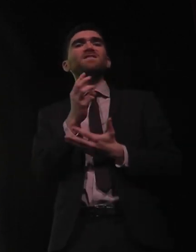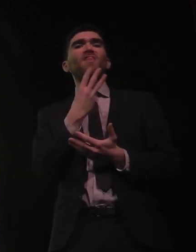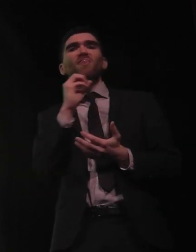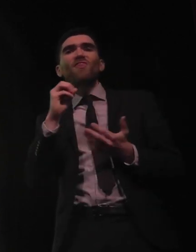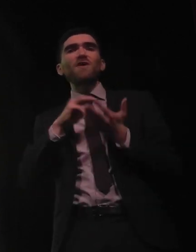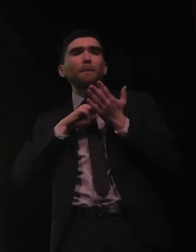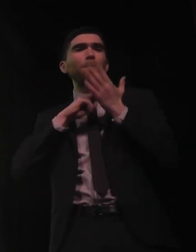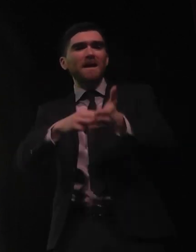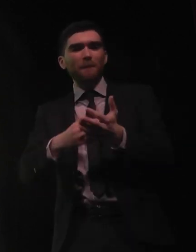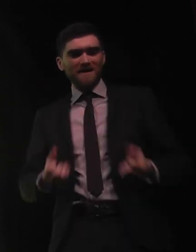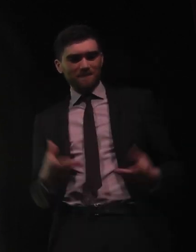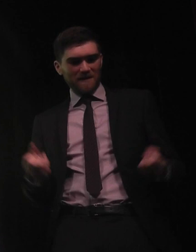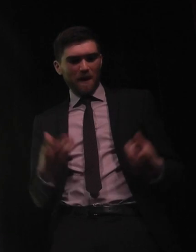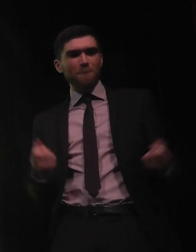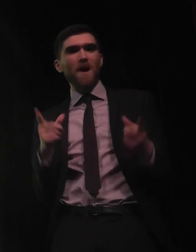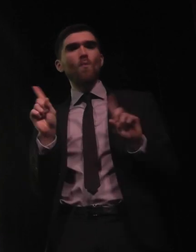airport expansion